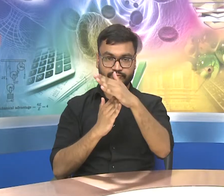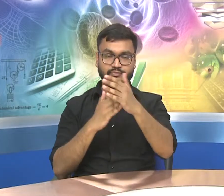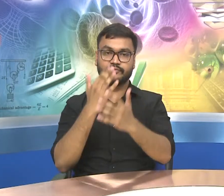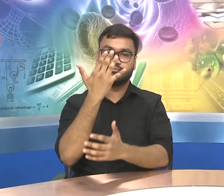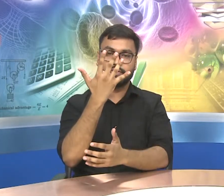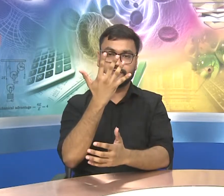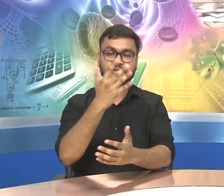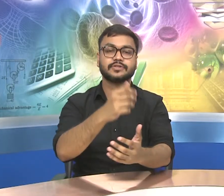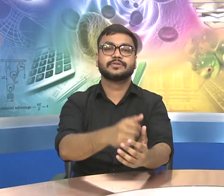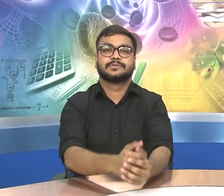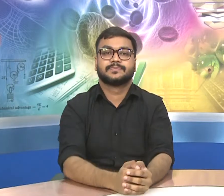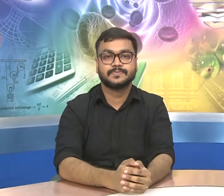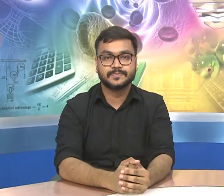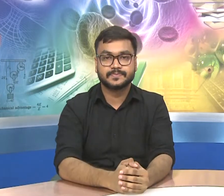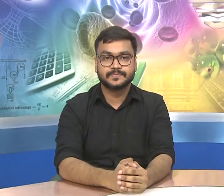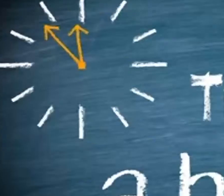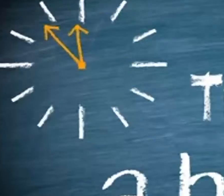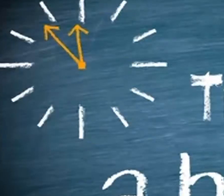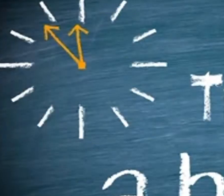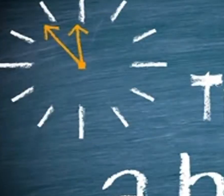Let's take a short break.